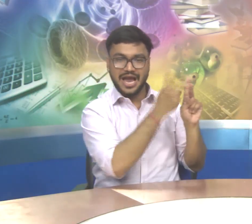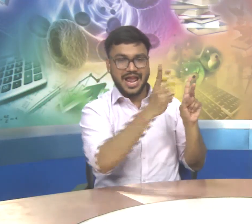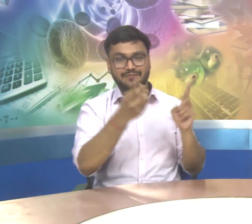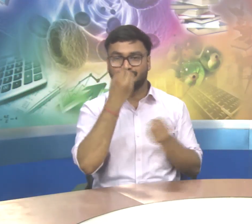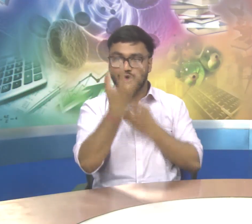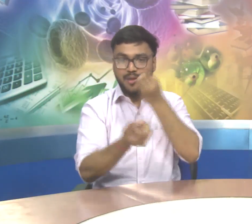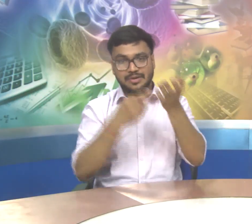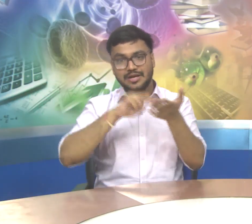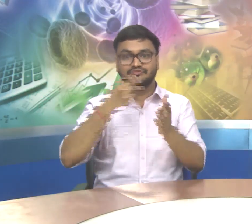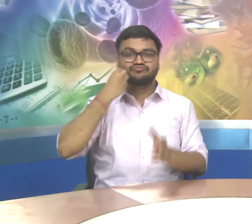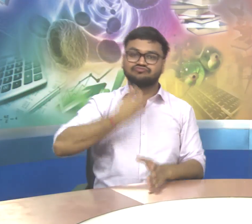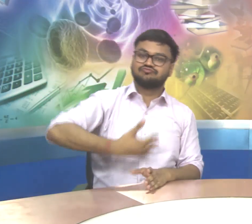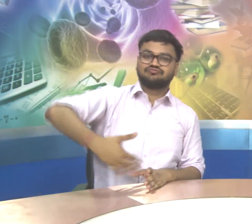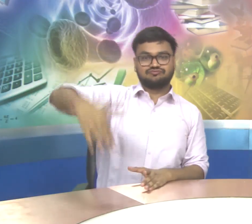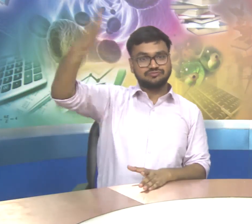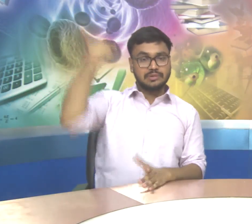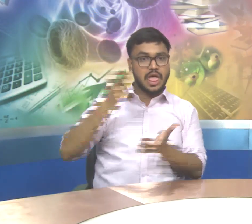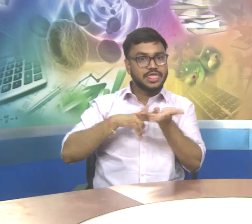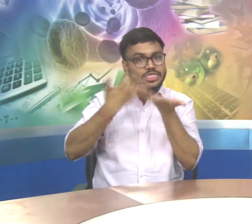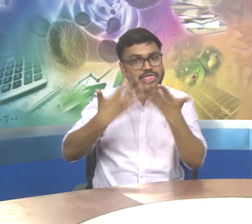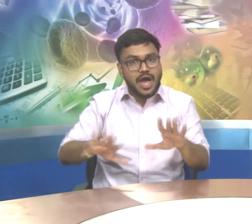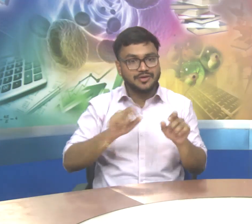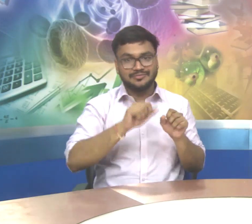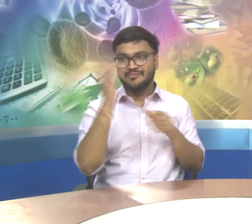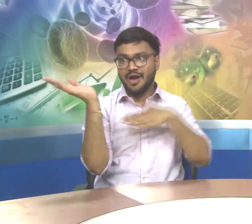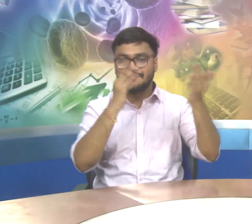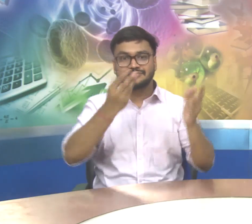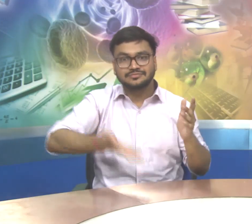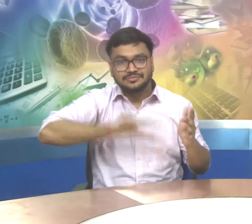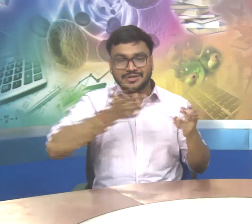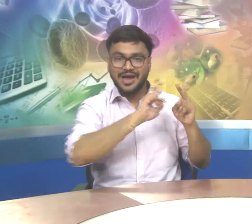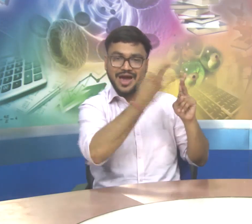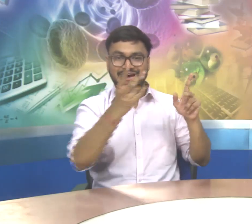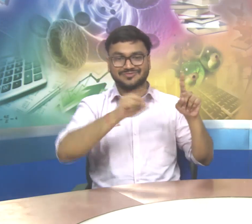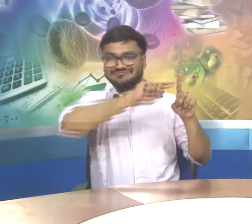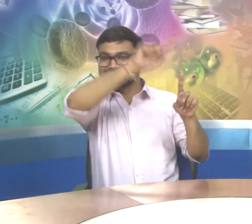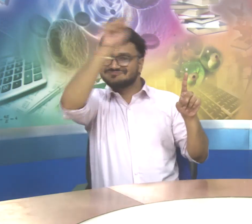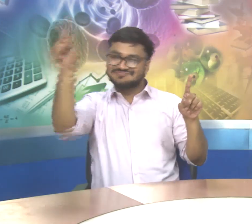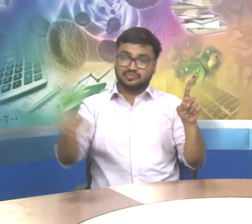And in plants, destruction of forest and natural ecosystems.